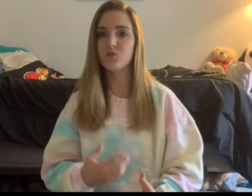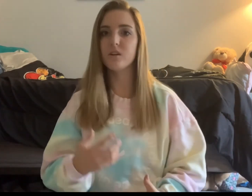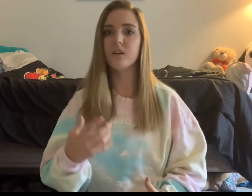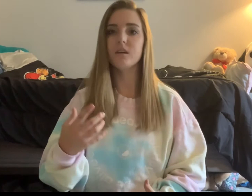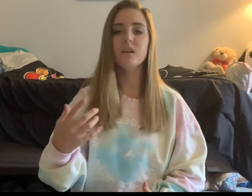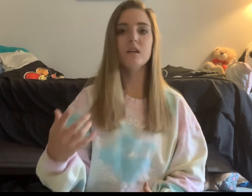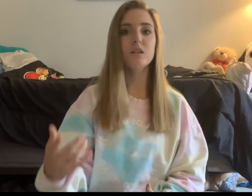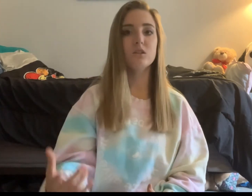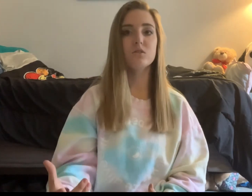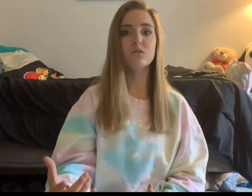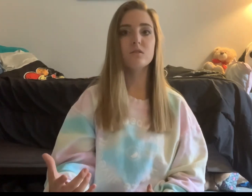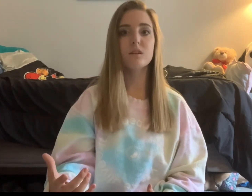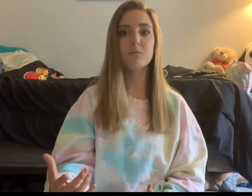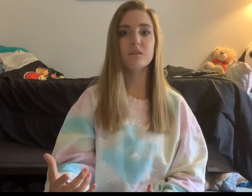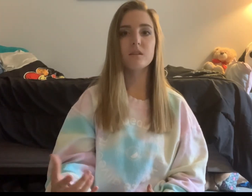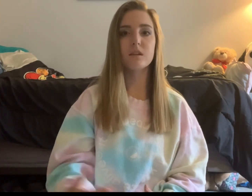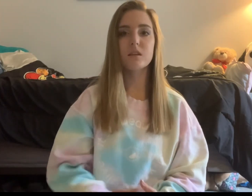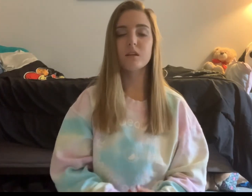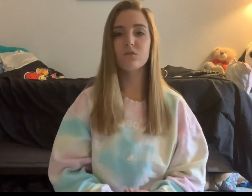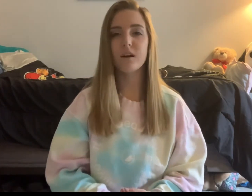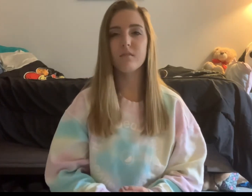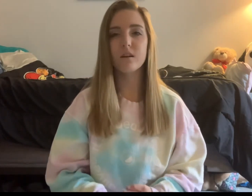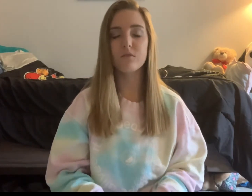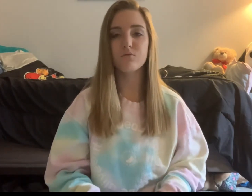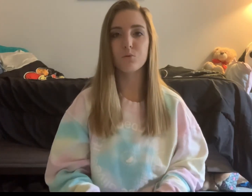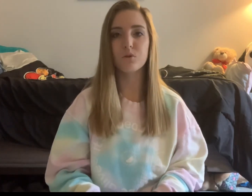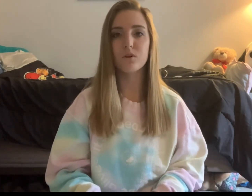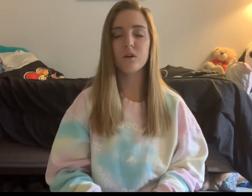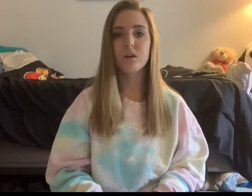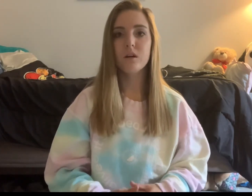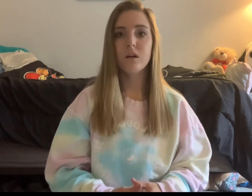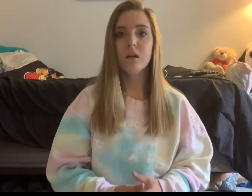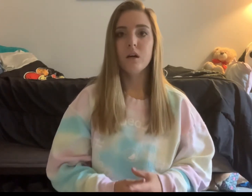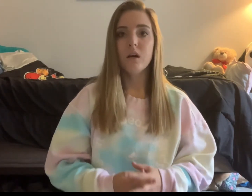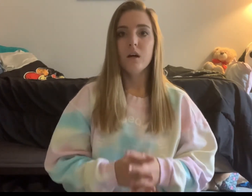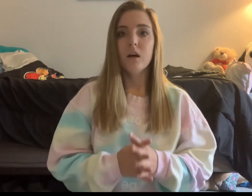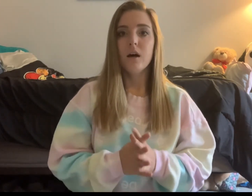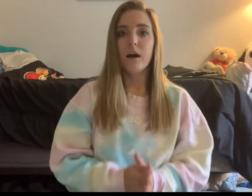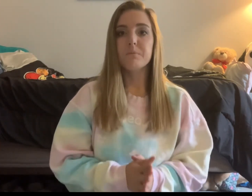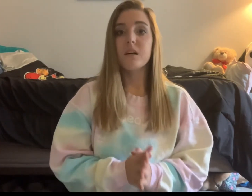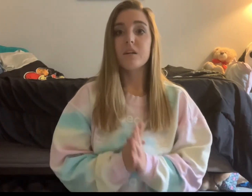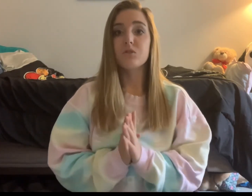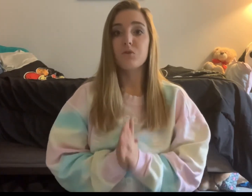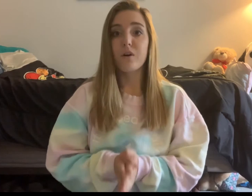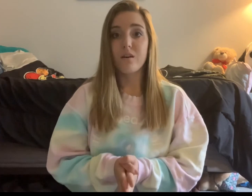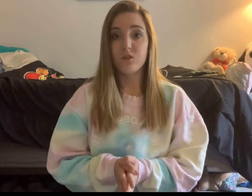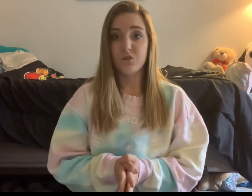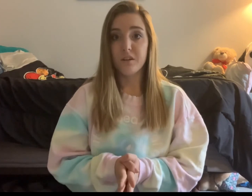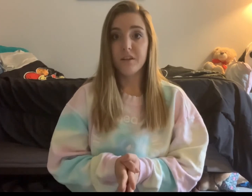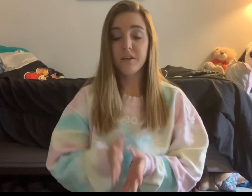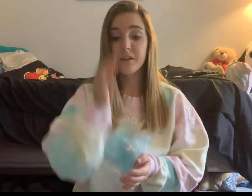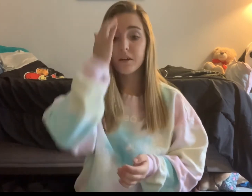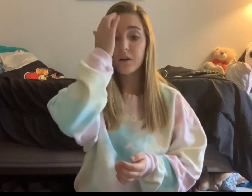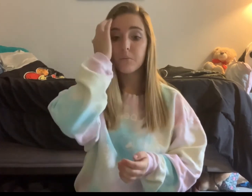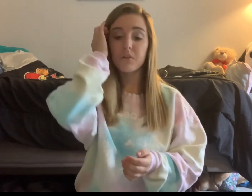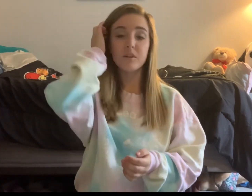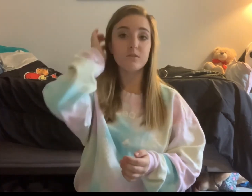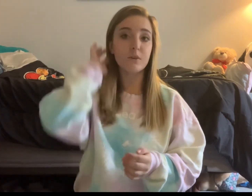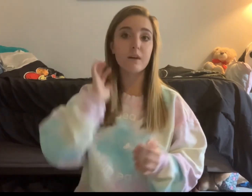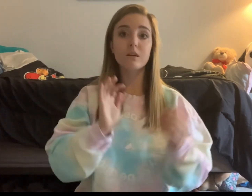entree, dessert type of thing. They don't have any for appetizer or entree, but they do have like